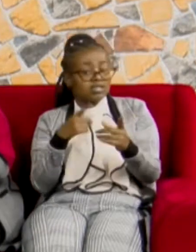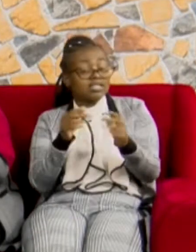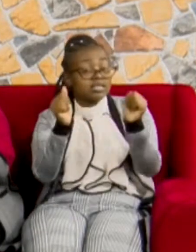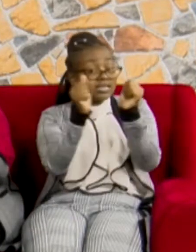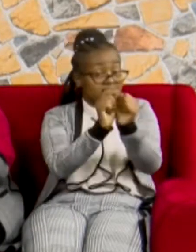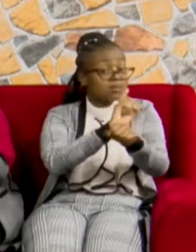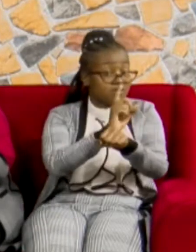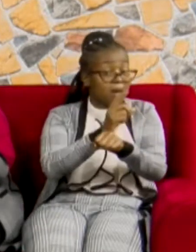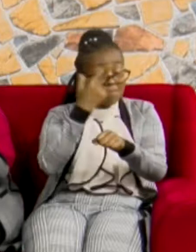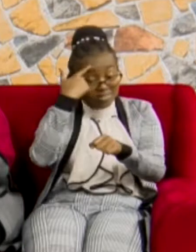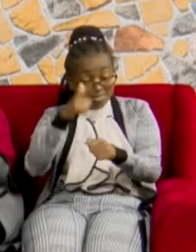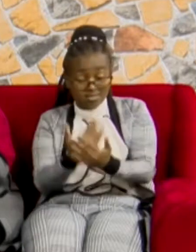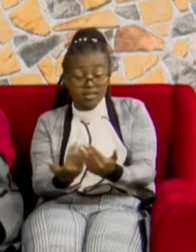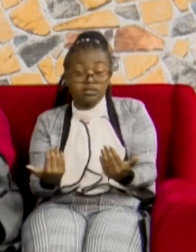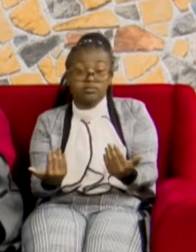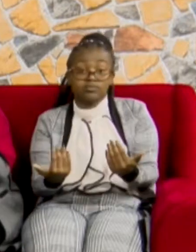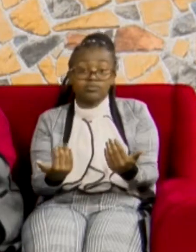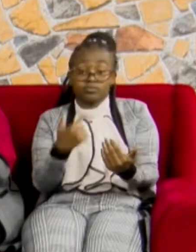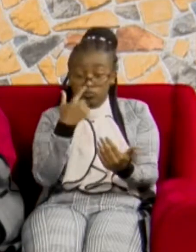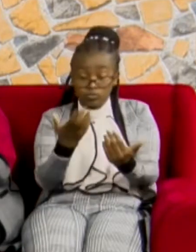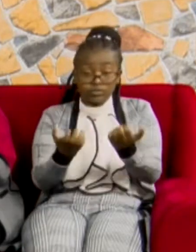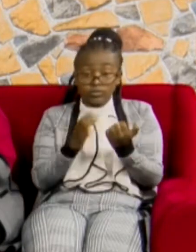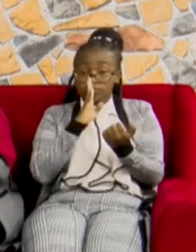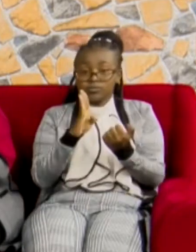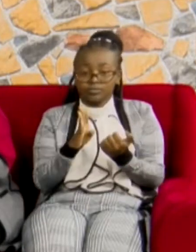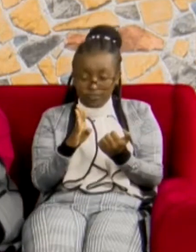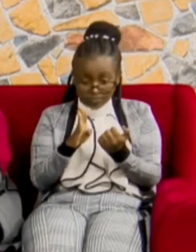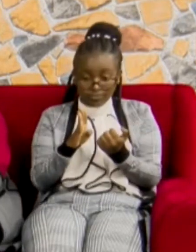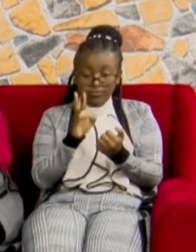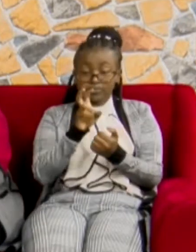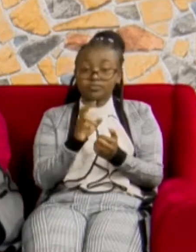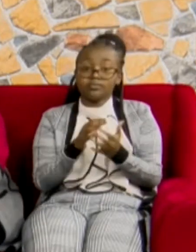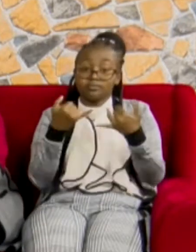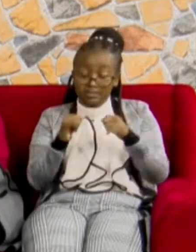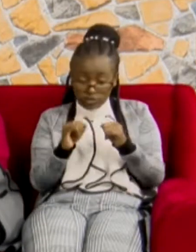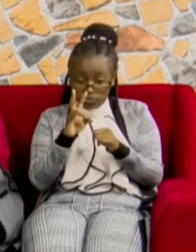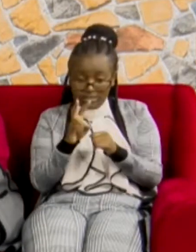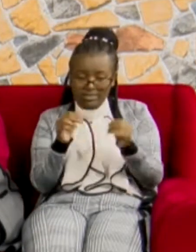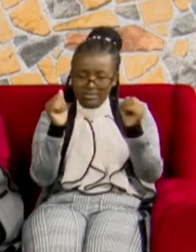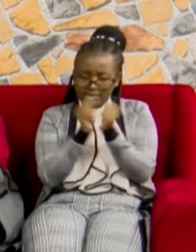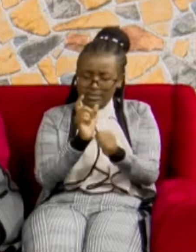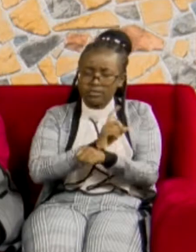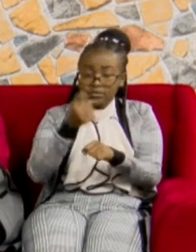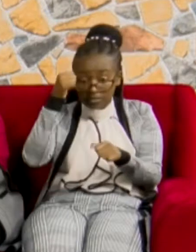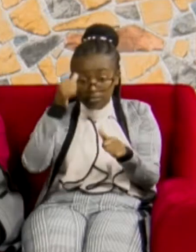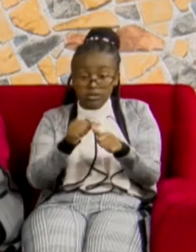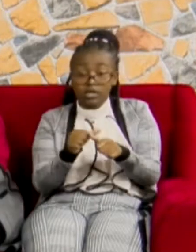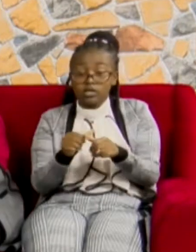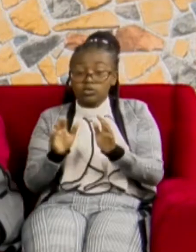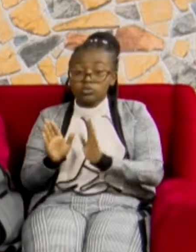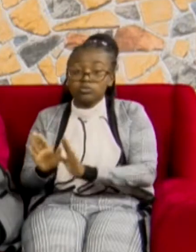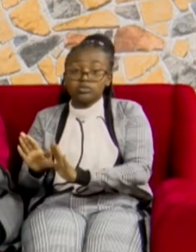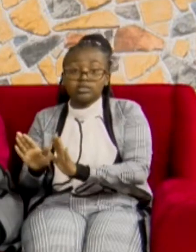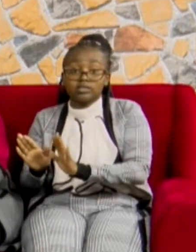minutes, I think it's a child who needs to be seen. But okay, I'm trying to look at that 10 minutes. I remember I had to leave my